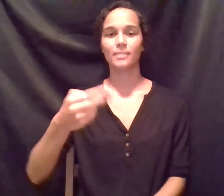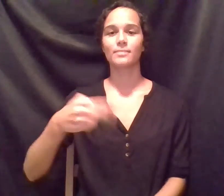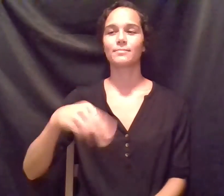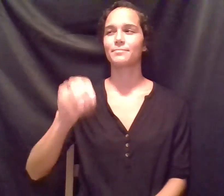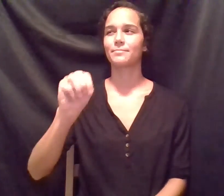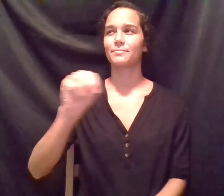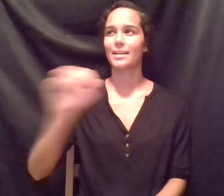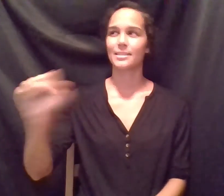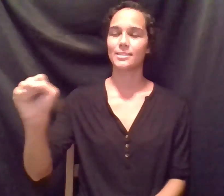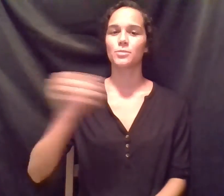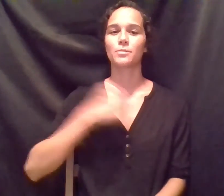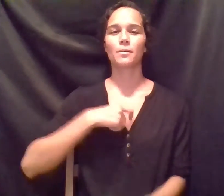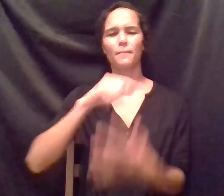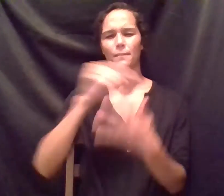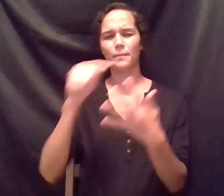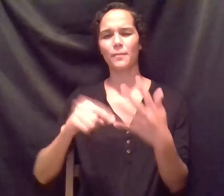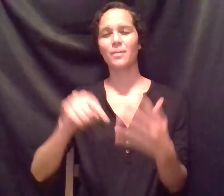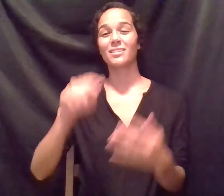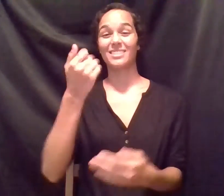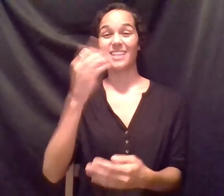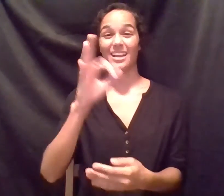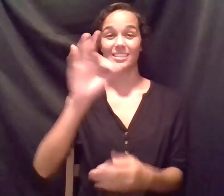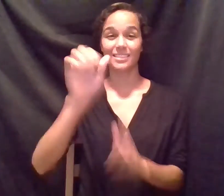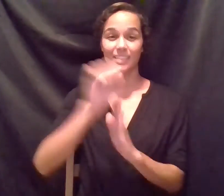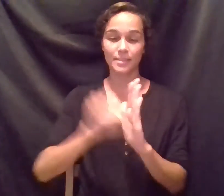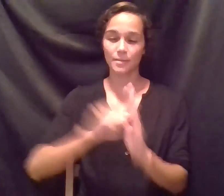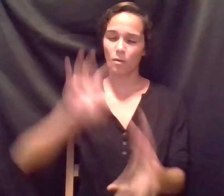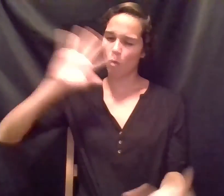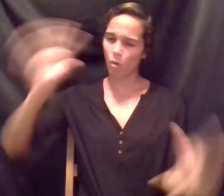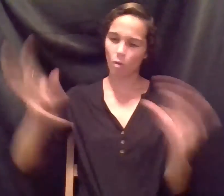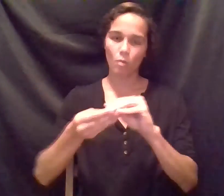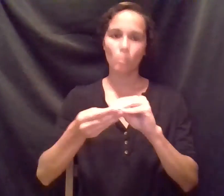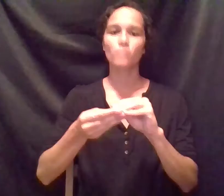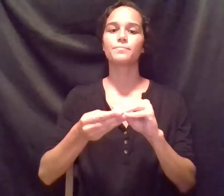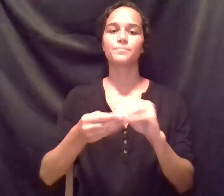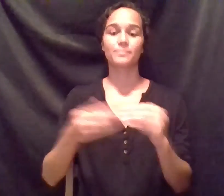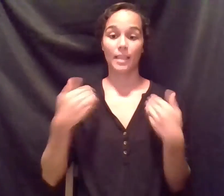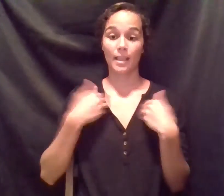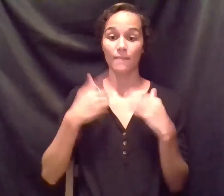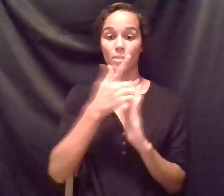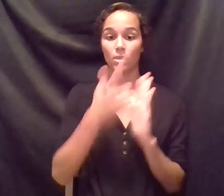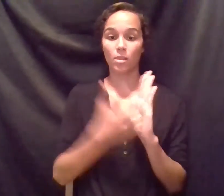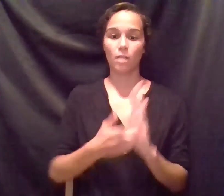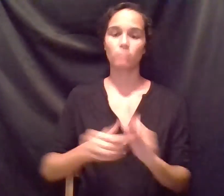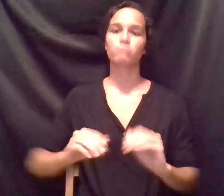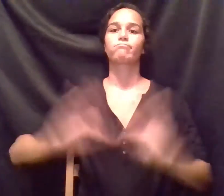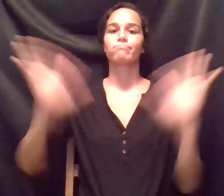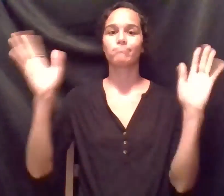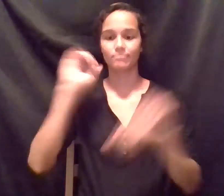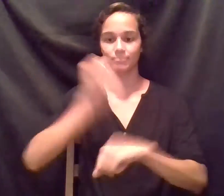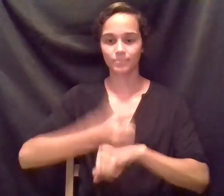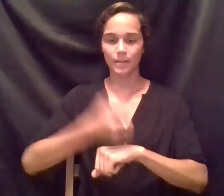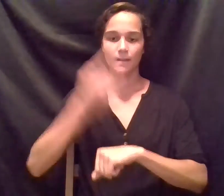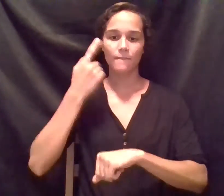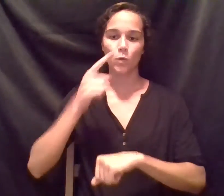is clear law established, binding authority in all of those states through the circuits, that you have a First